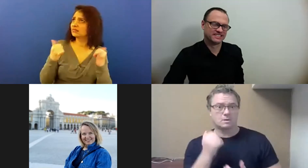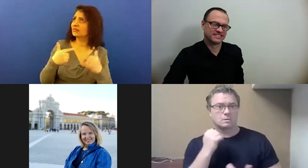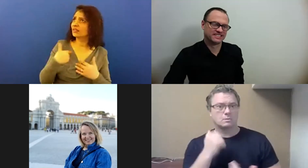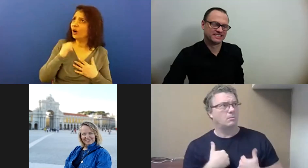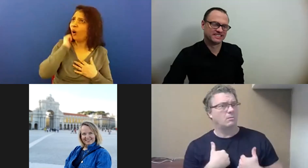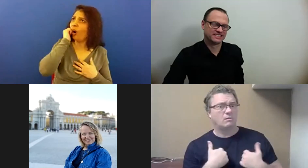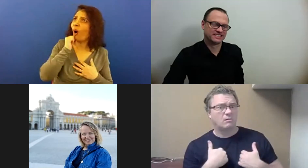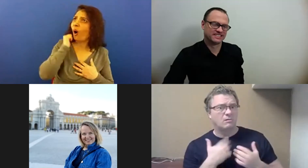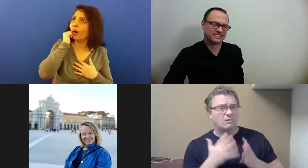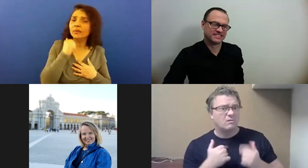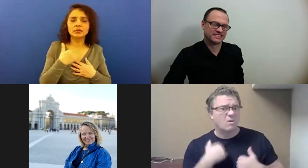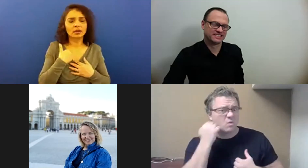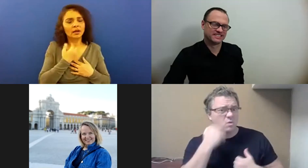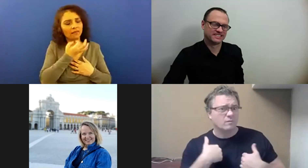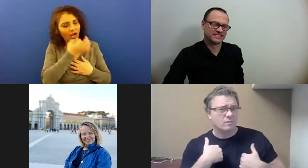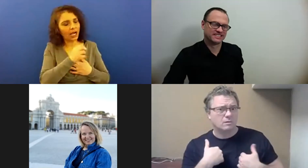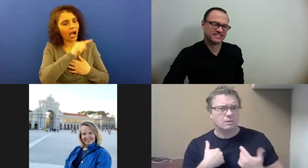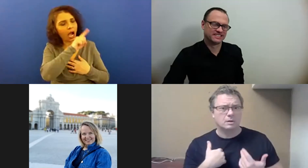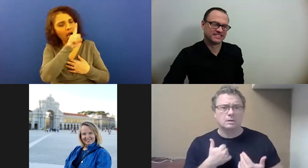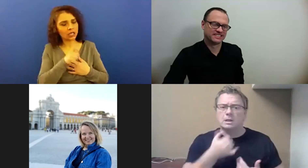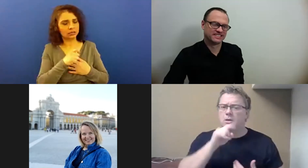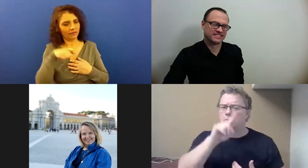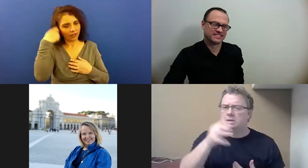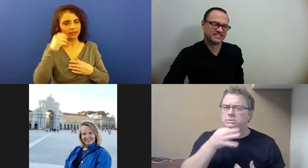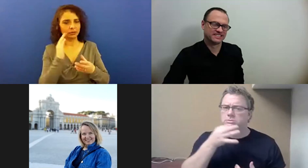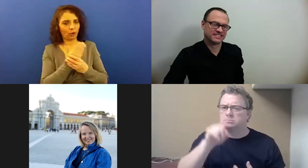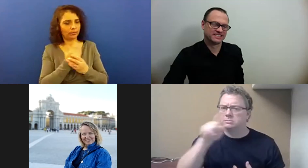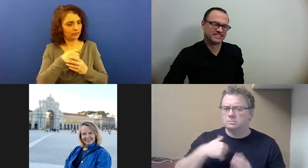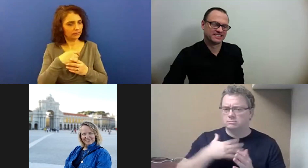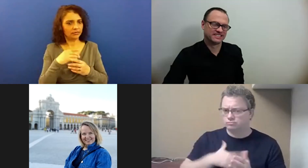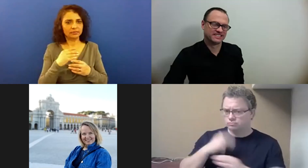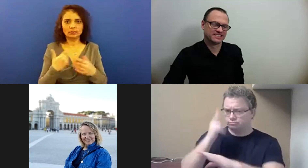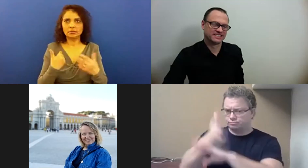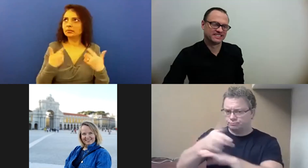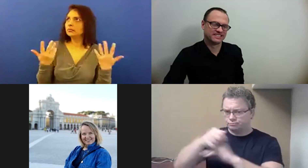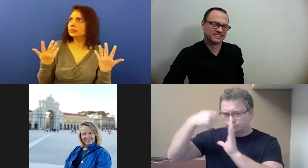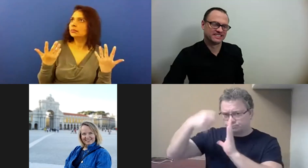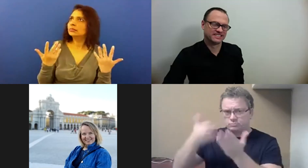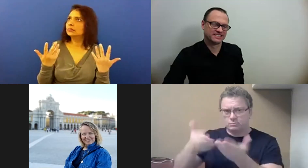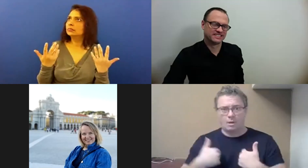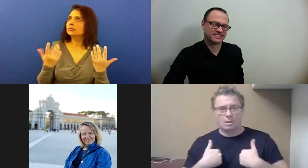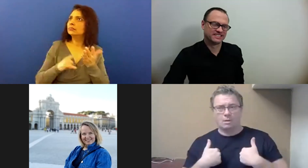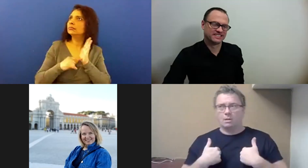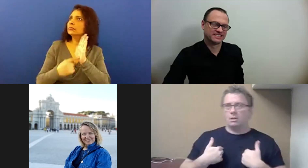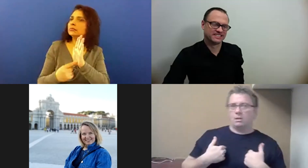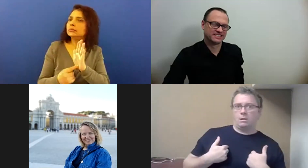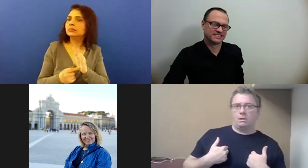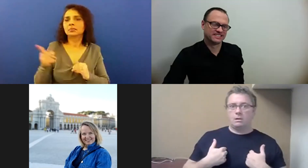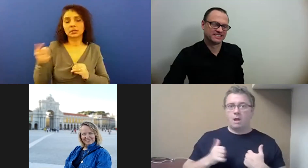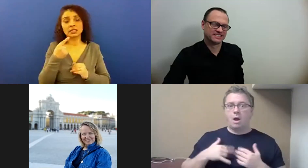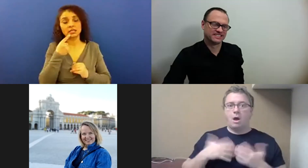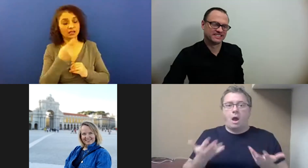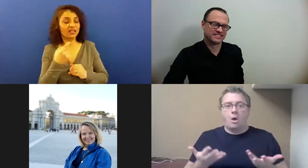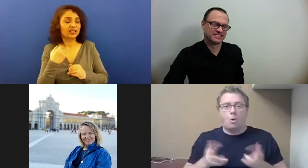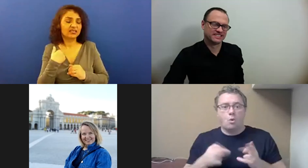with me and said, "You're a Roma, right?" And I said, "Yes. Would you be part of my documentary?"